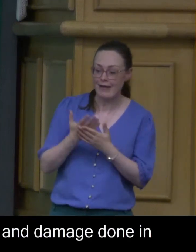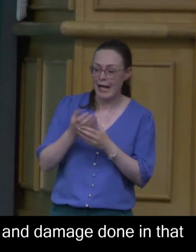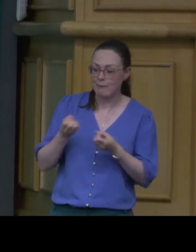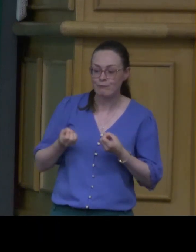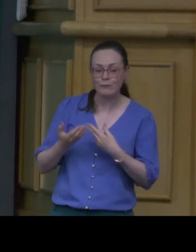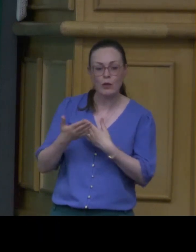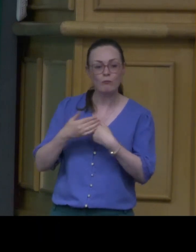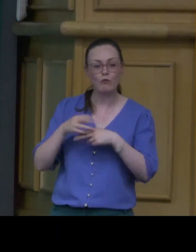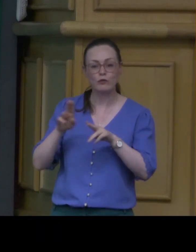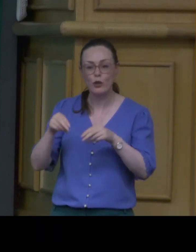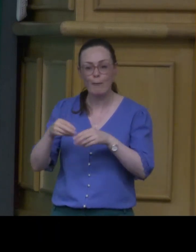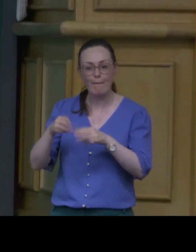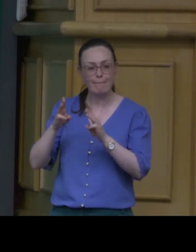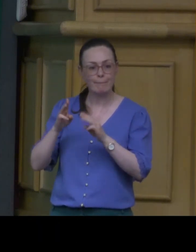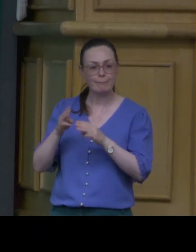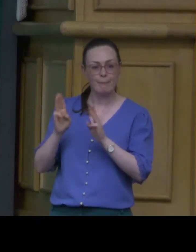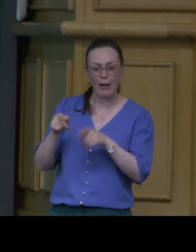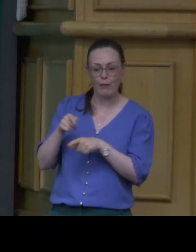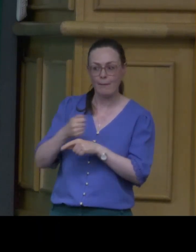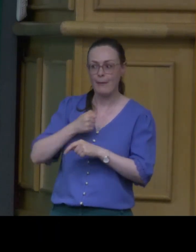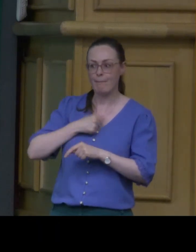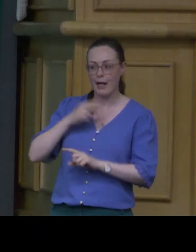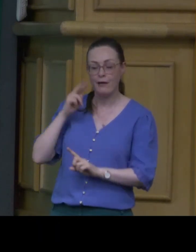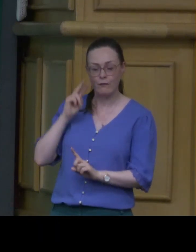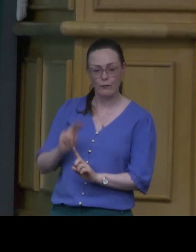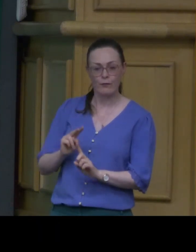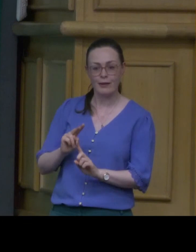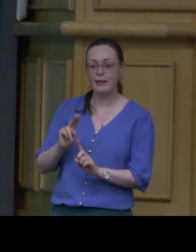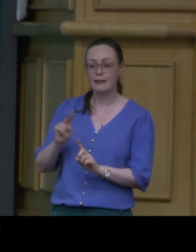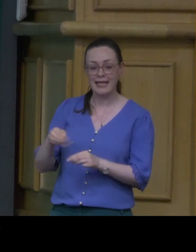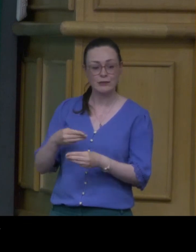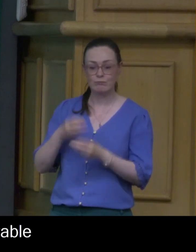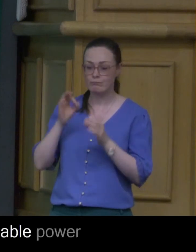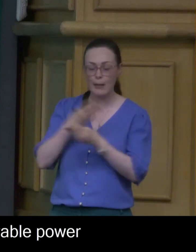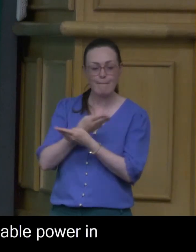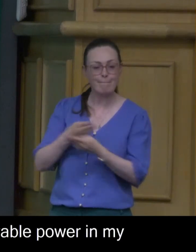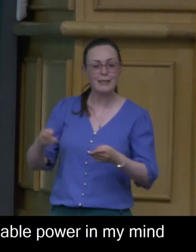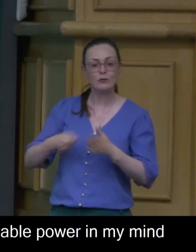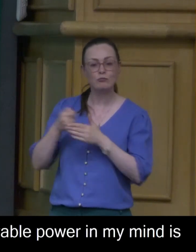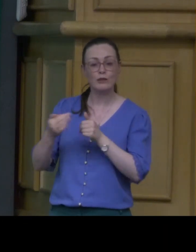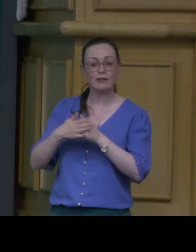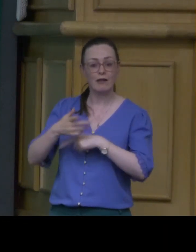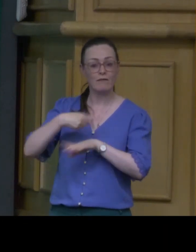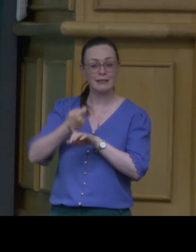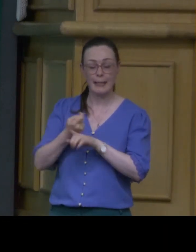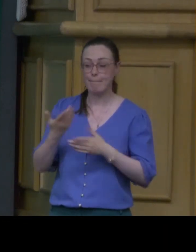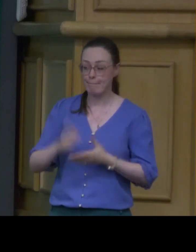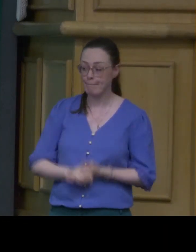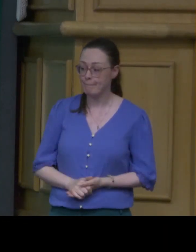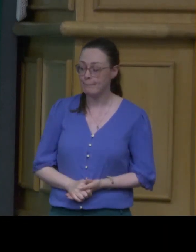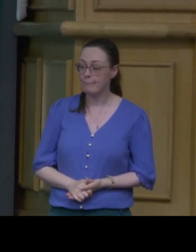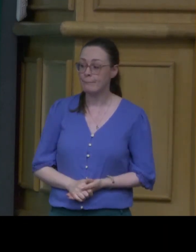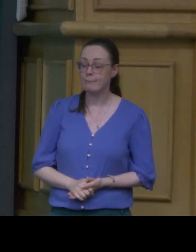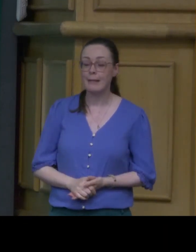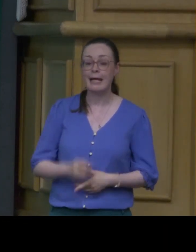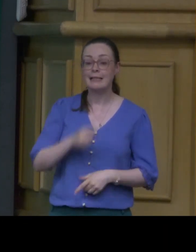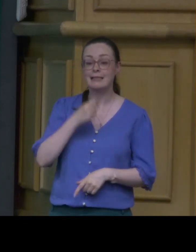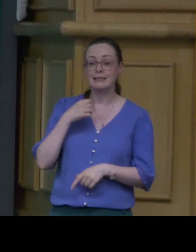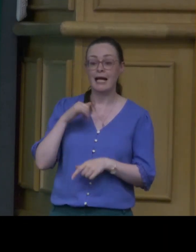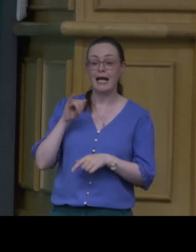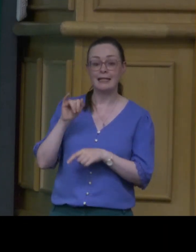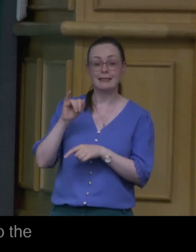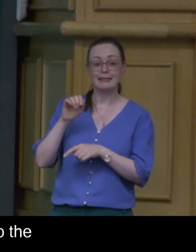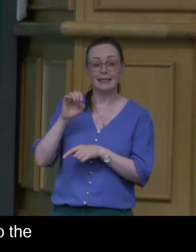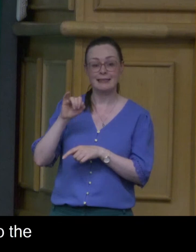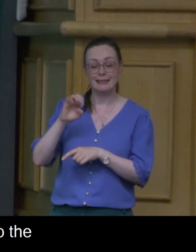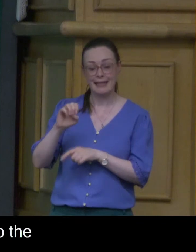of renewable power, in my mind, is the great peace project of our time. I said to the IEA is,